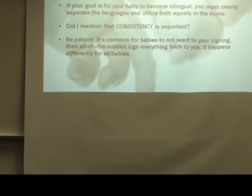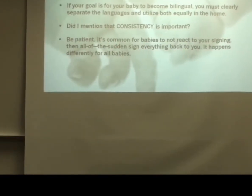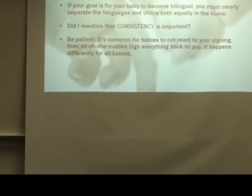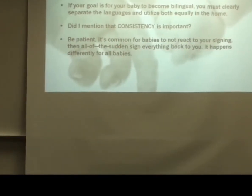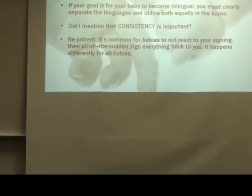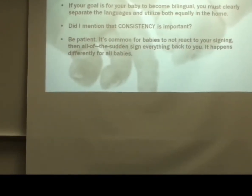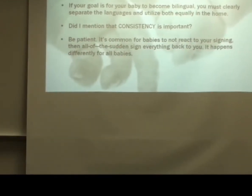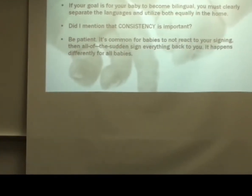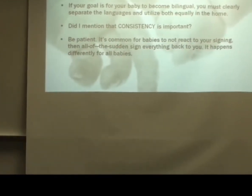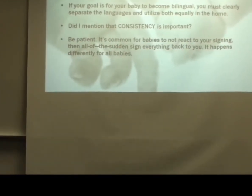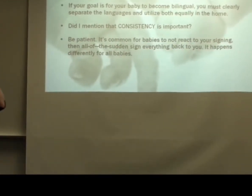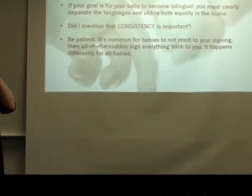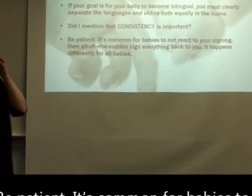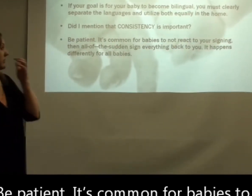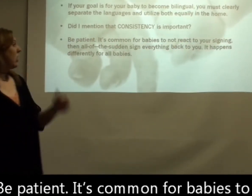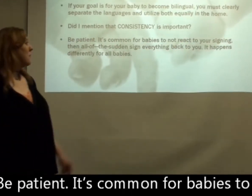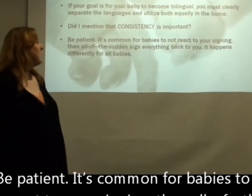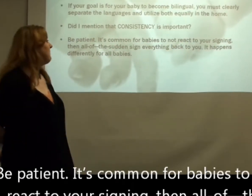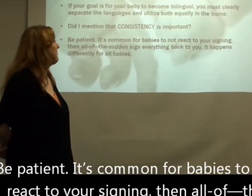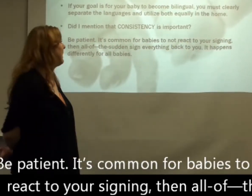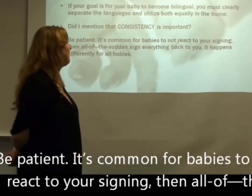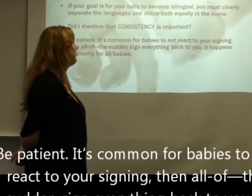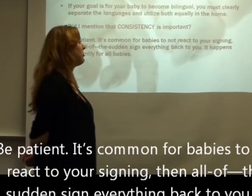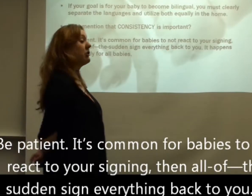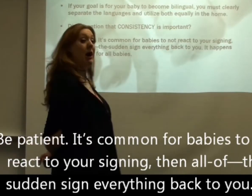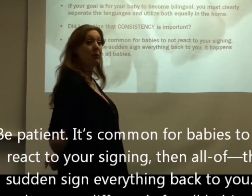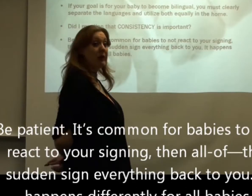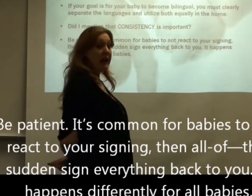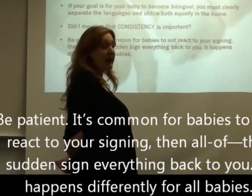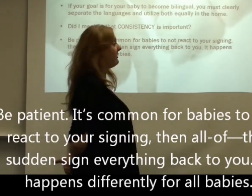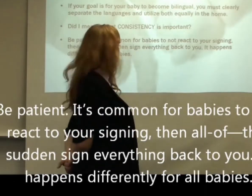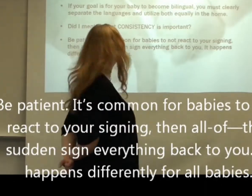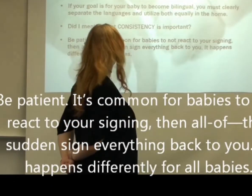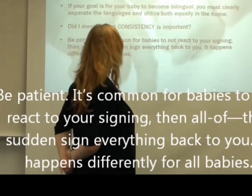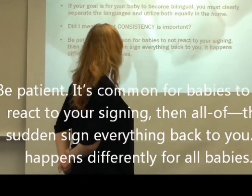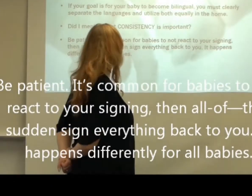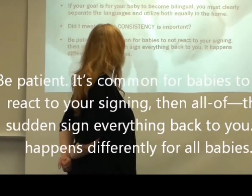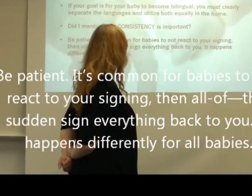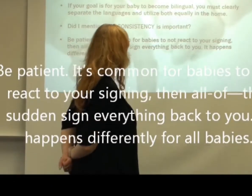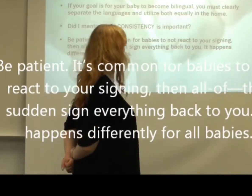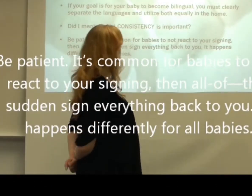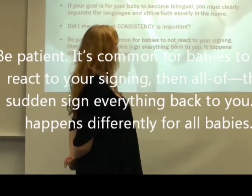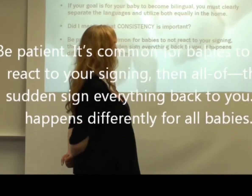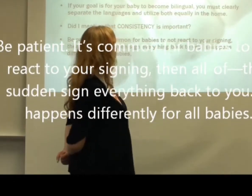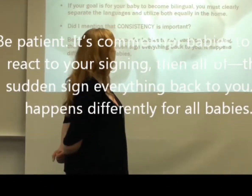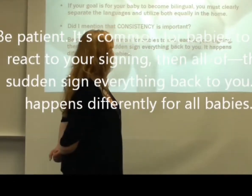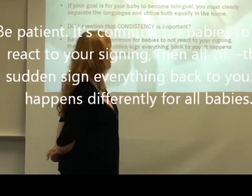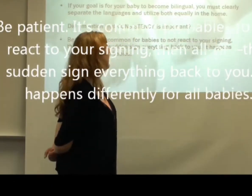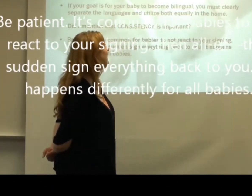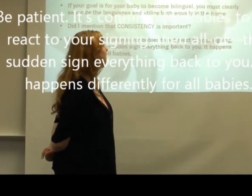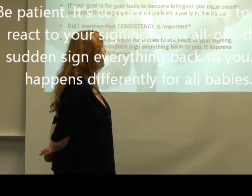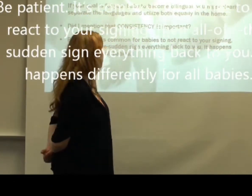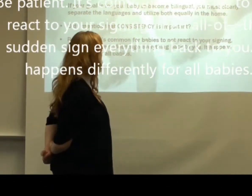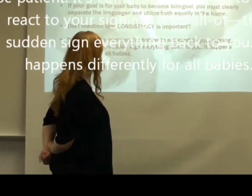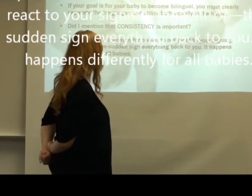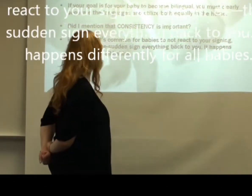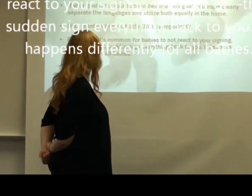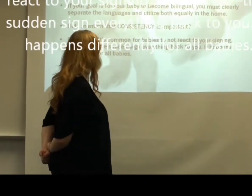Be patient. It's common for babies to not react to your signing, then all of a sudden sign everything back to you.